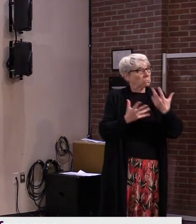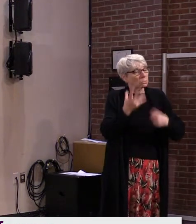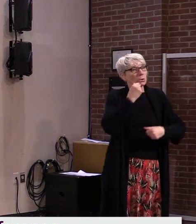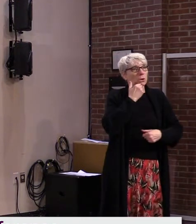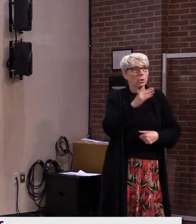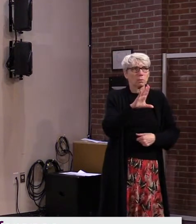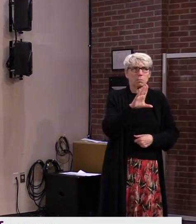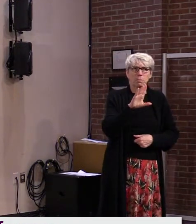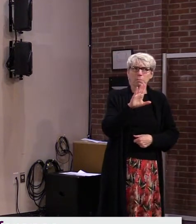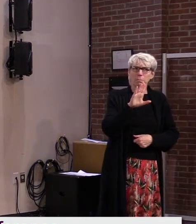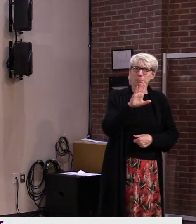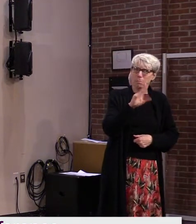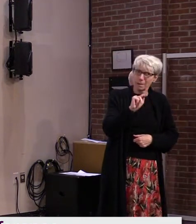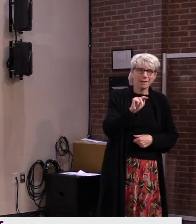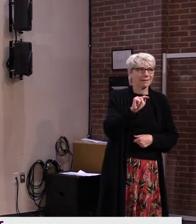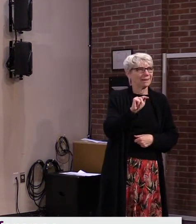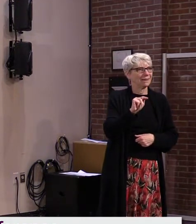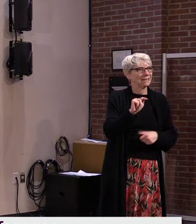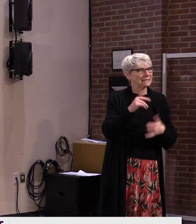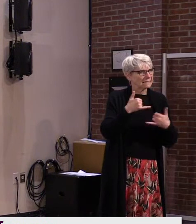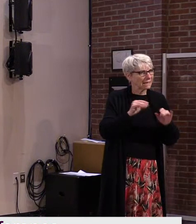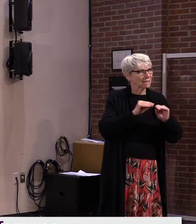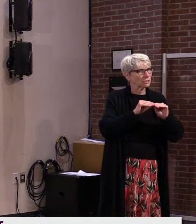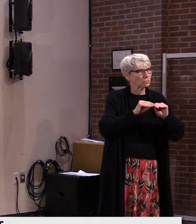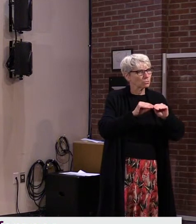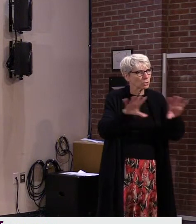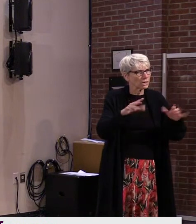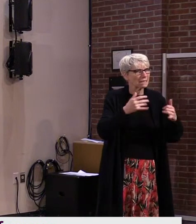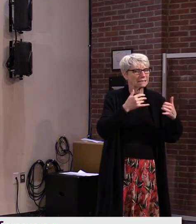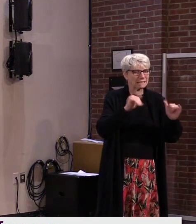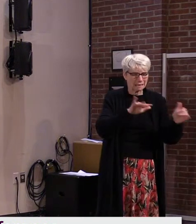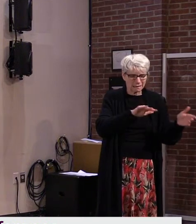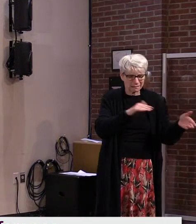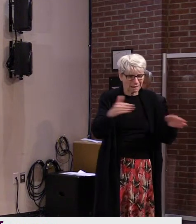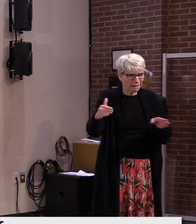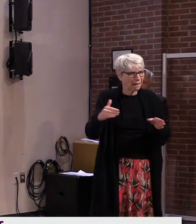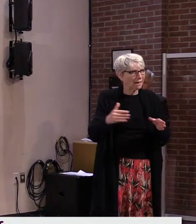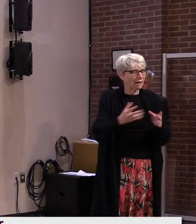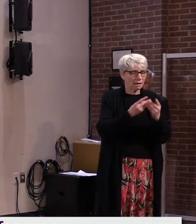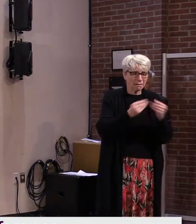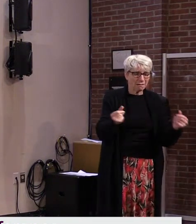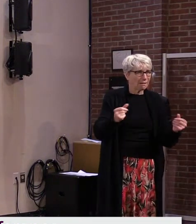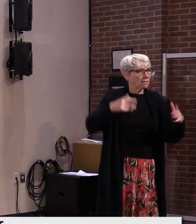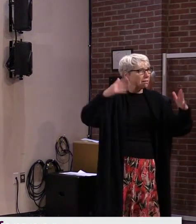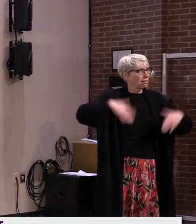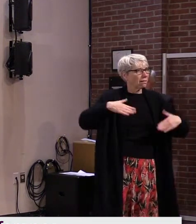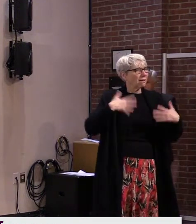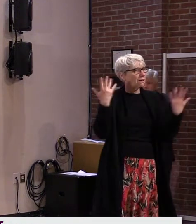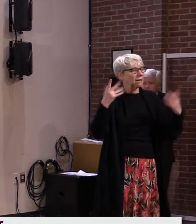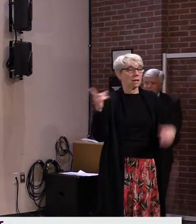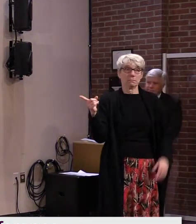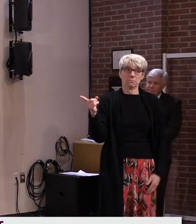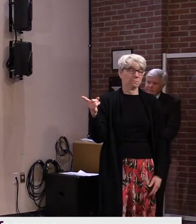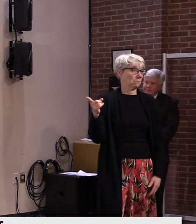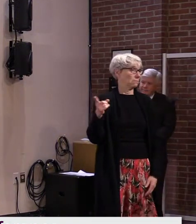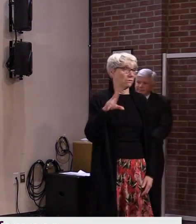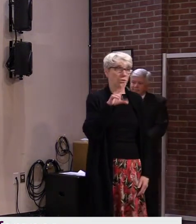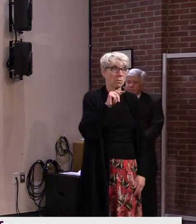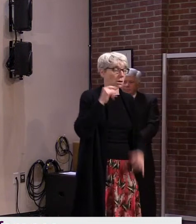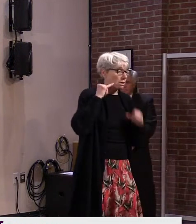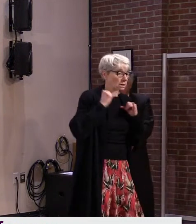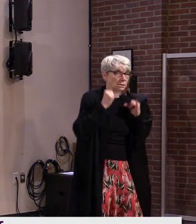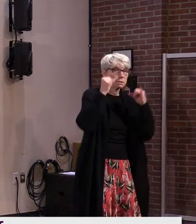going up, people are still dying. It just won't go away. I mean, it hasn't for the world, though, Wilson.